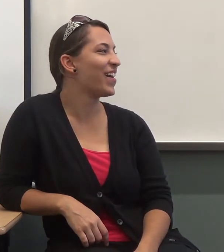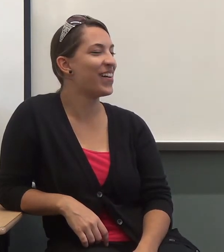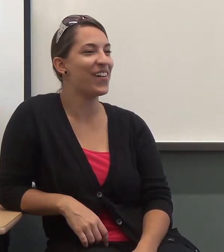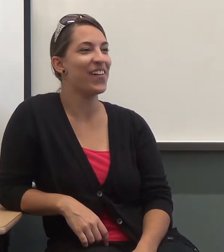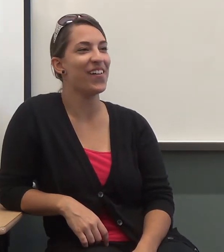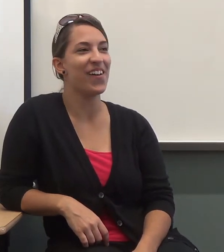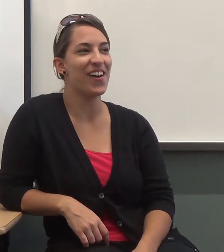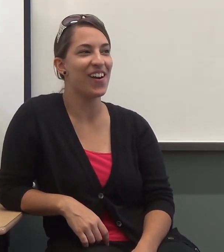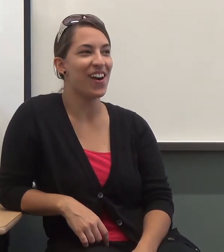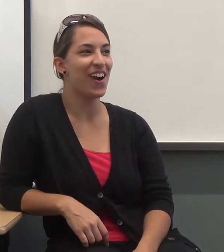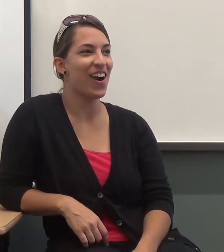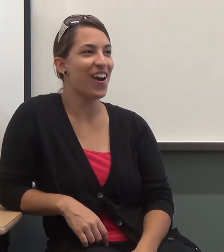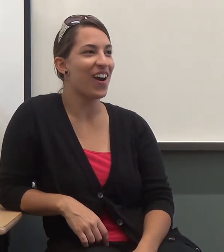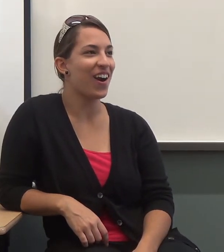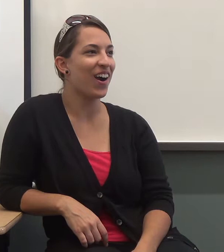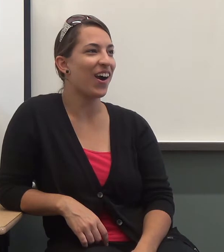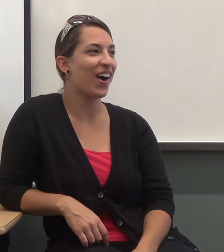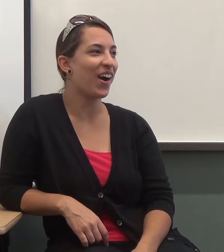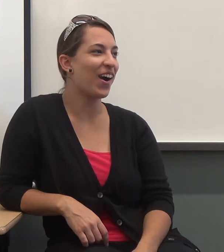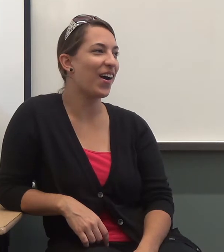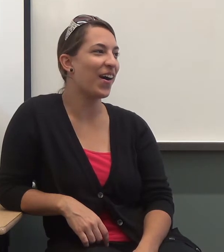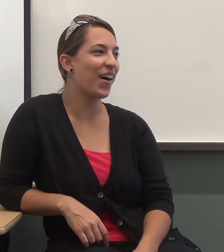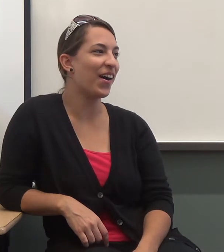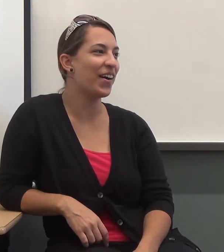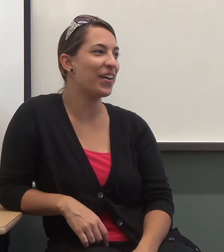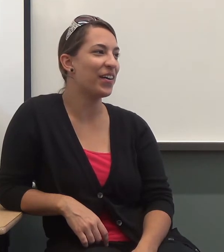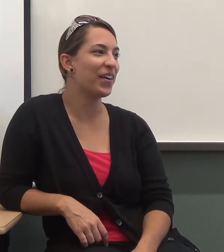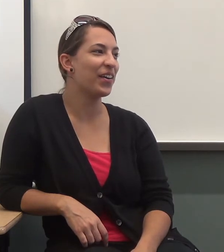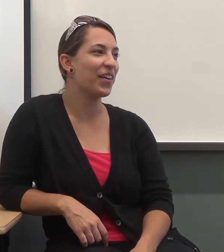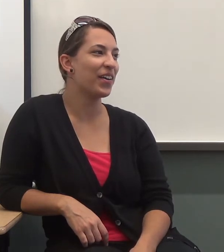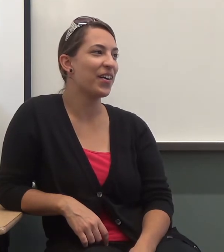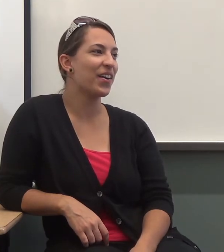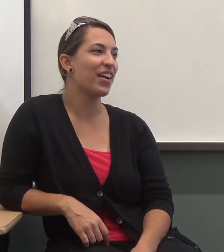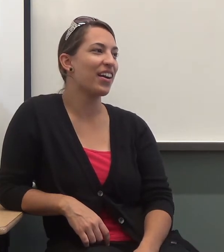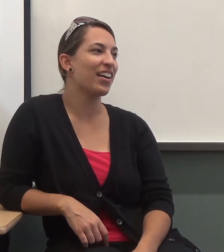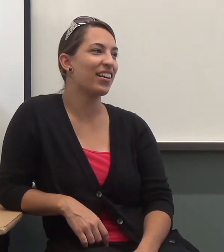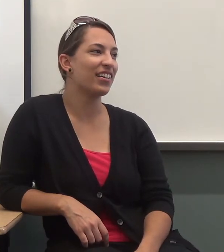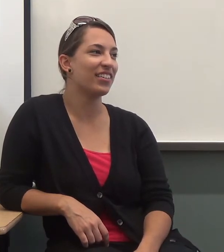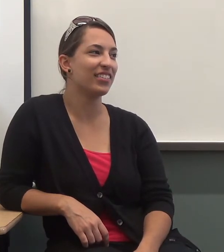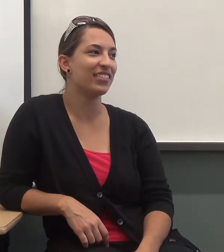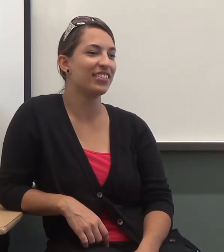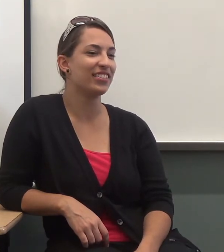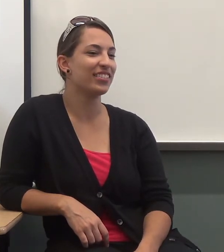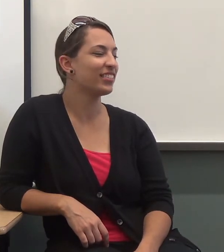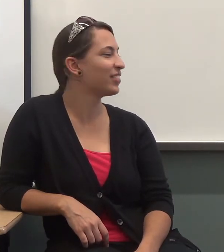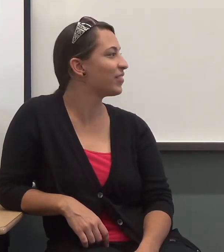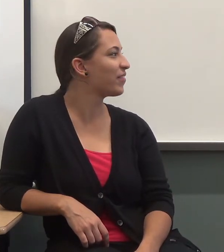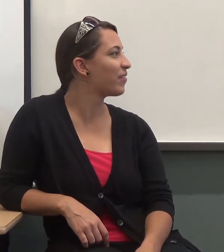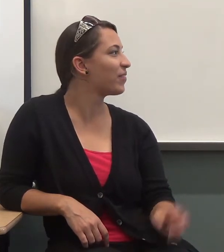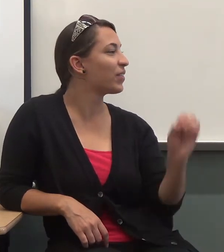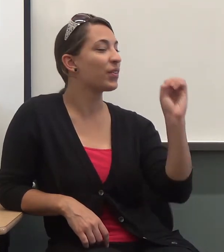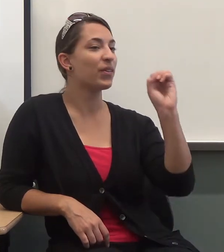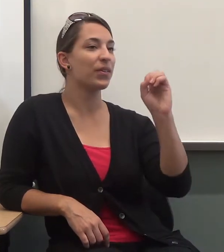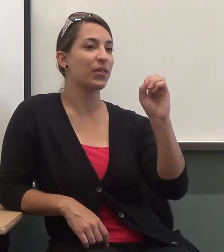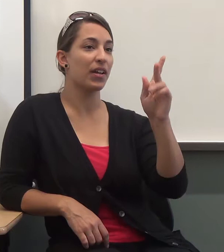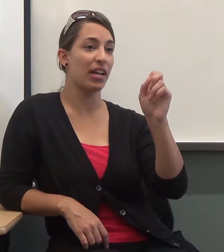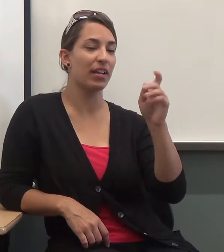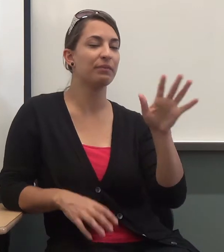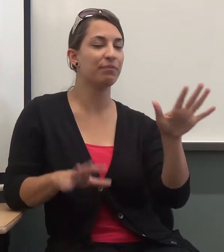Yeah, software. I took I want to pictures, be like you. I took pictures of skulls in anthropology classes, like, click, click. Okay, so let's slow down for a second. Let